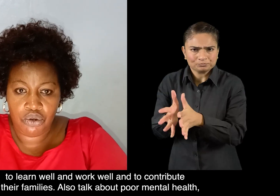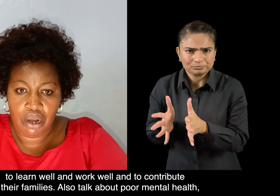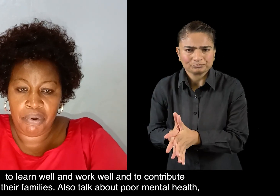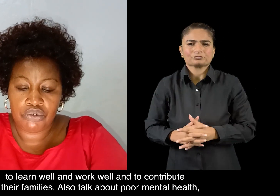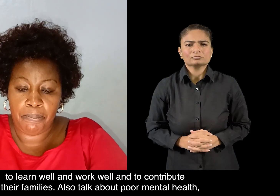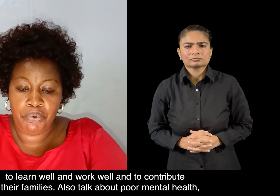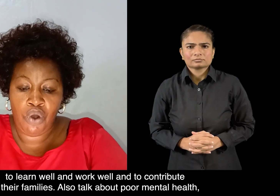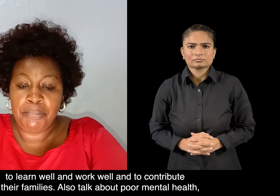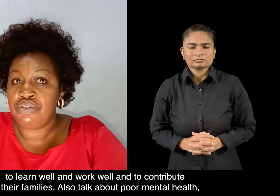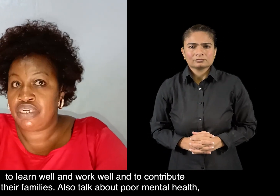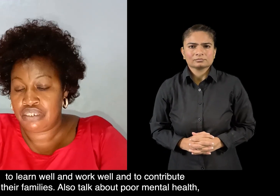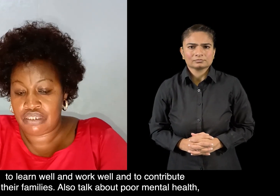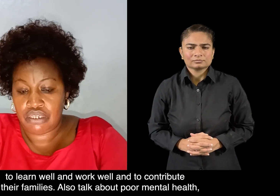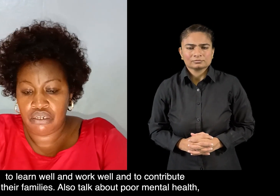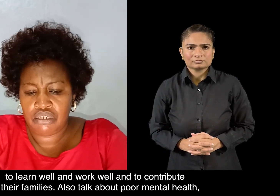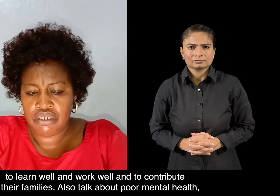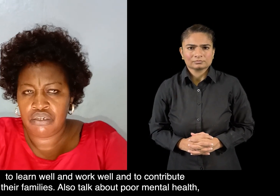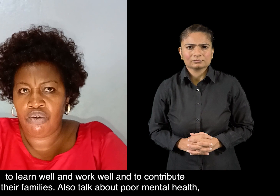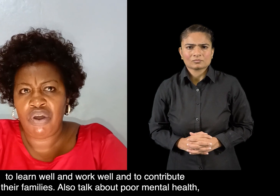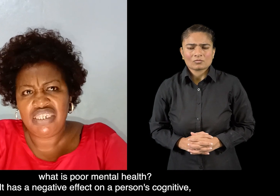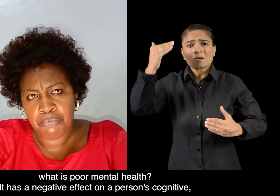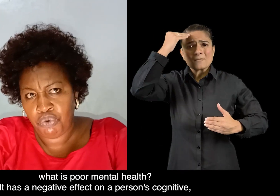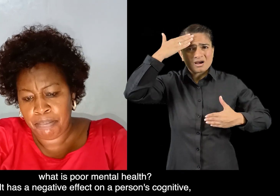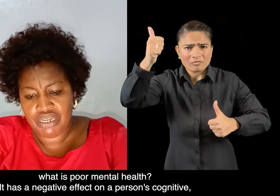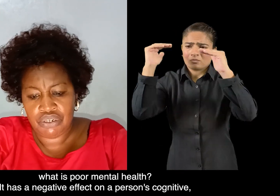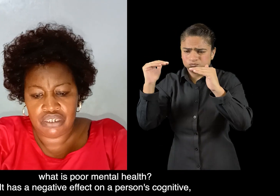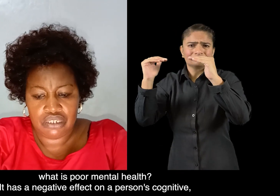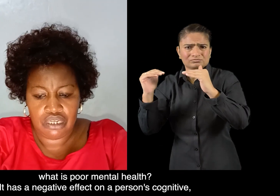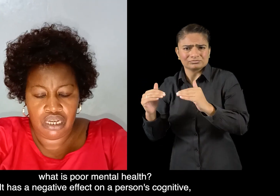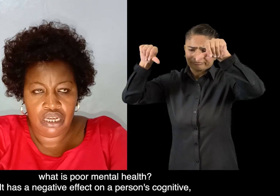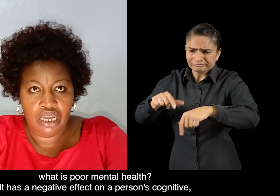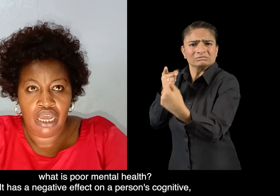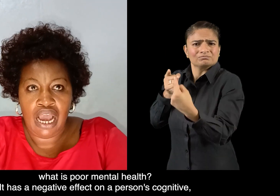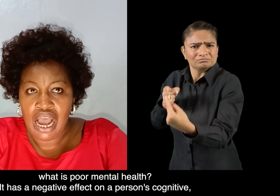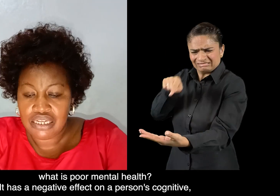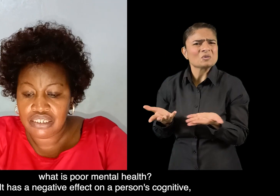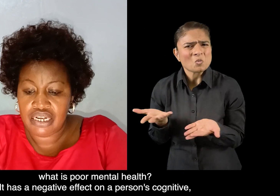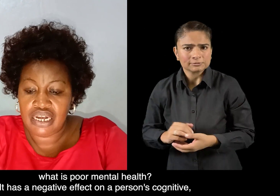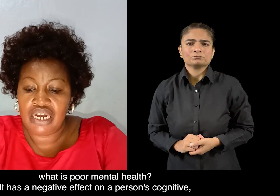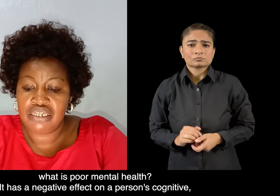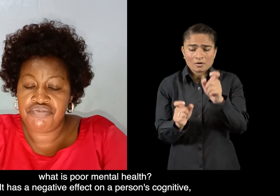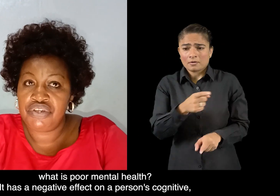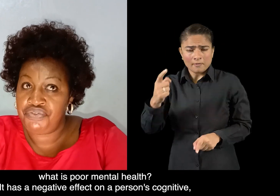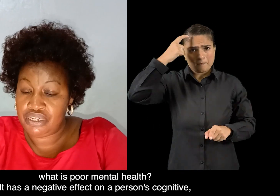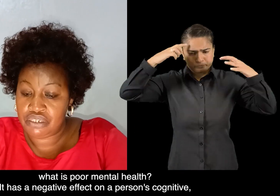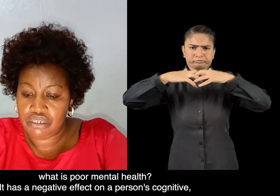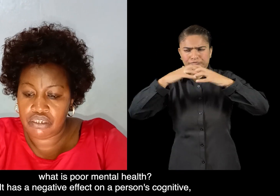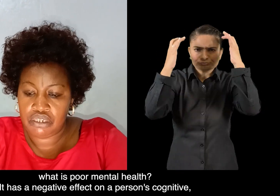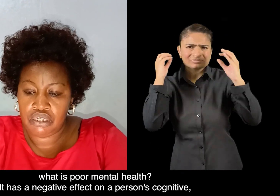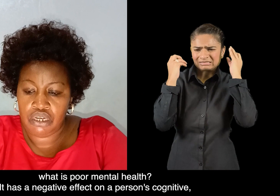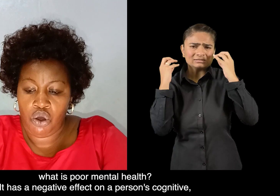Also talk about poor mental health. What is poor mental health? It has a negative